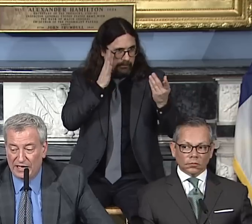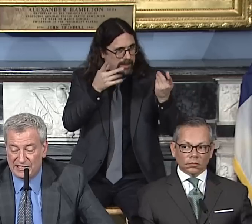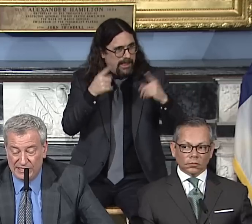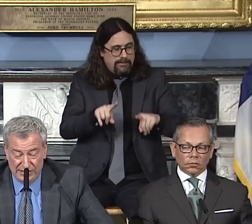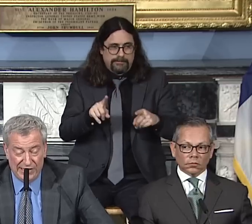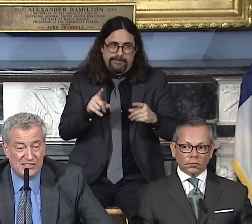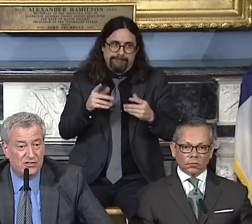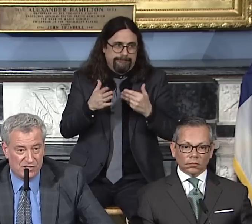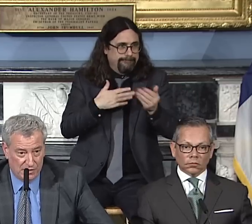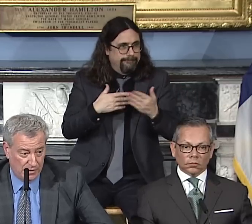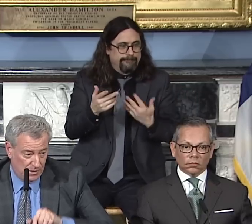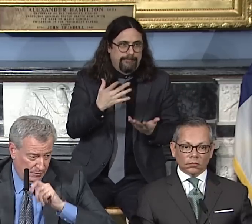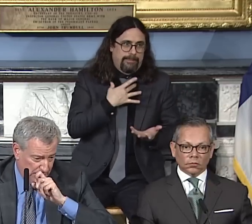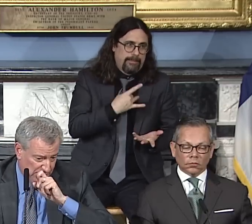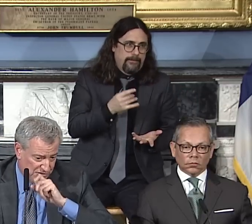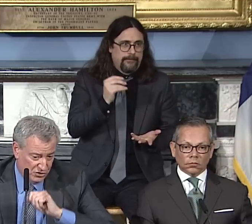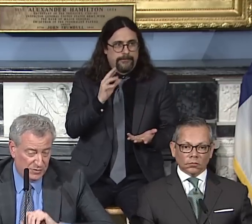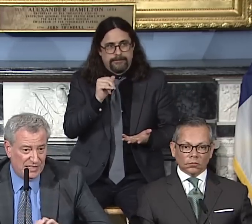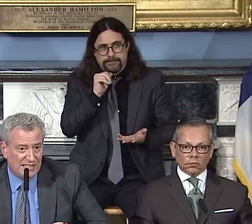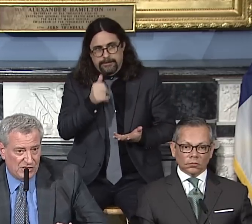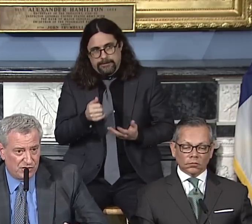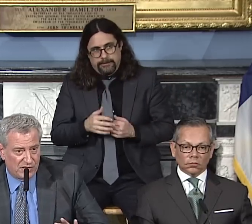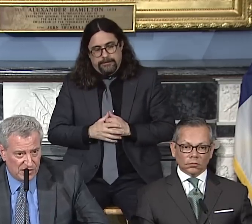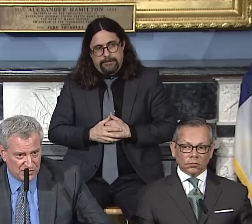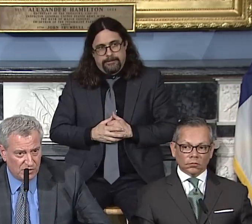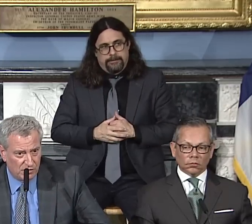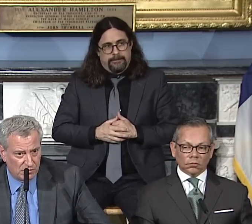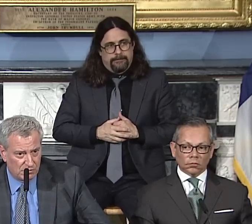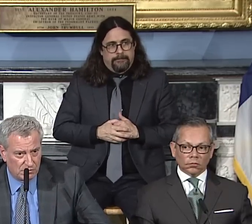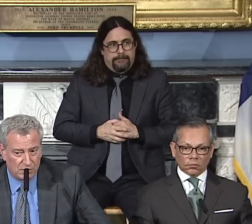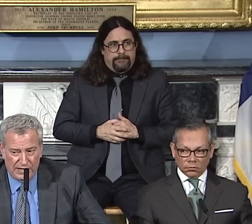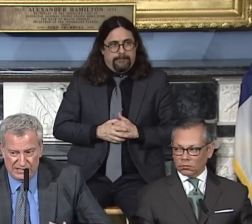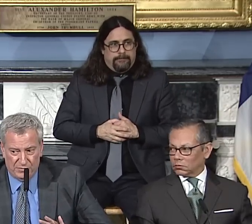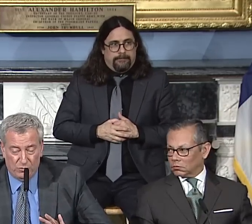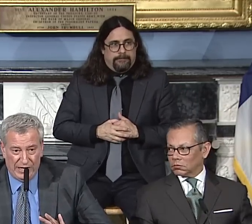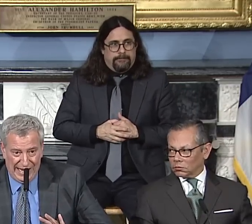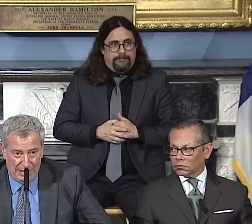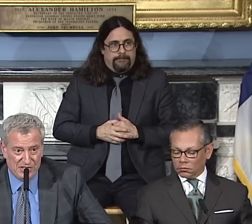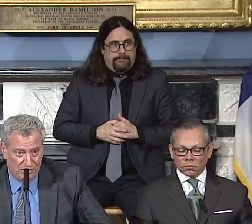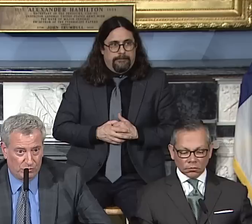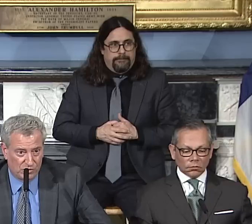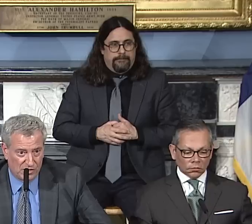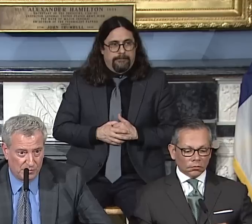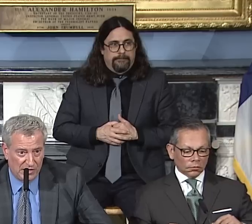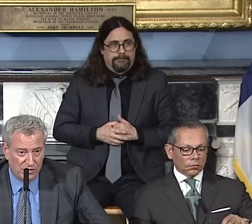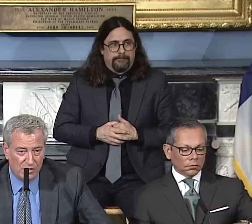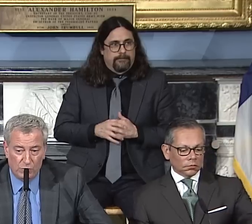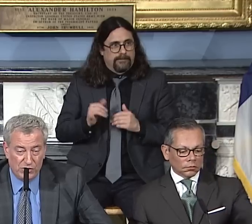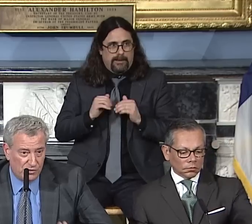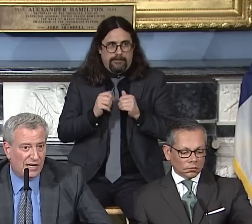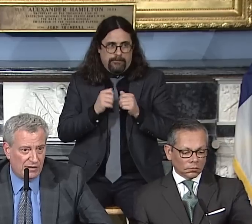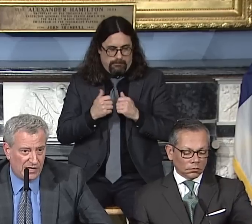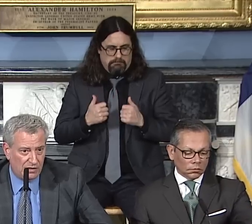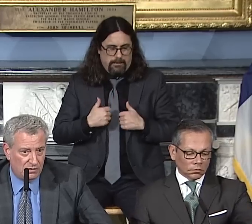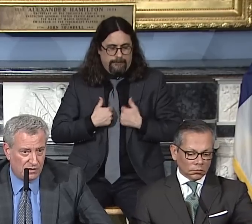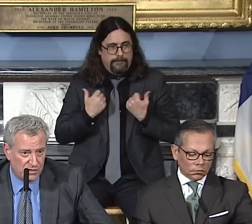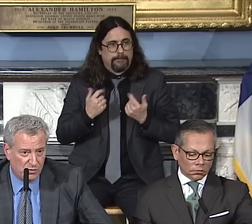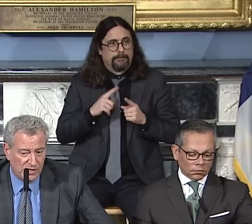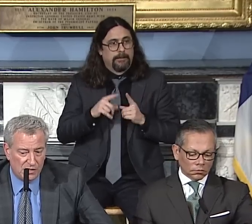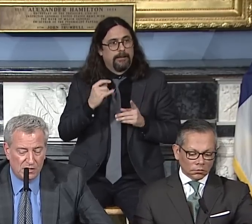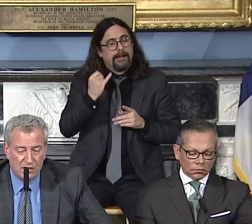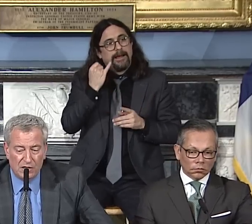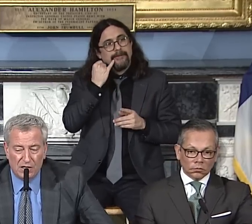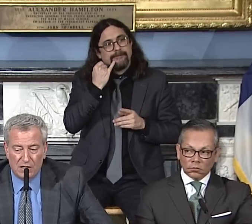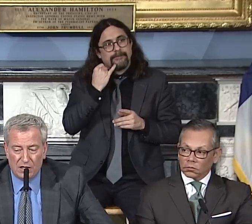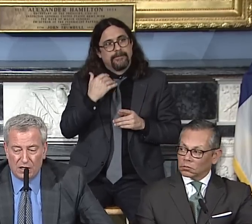you think, unless there's an indication of a cluster. That's something we absolutely will talk about. We do not have that at this